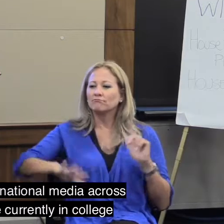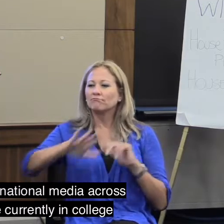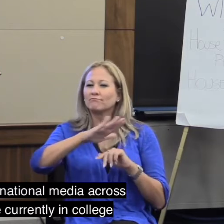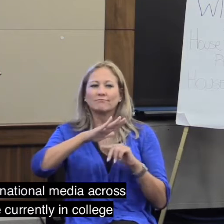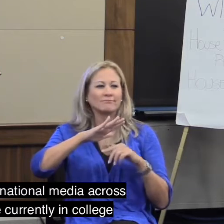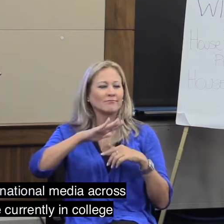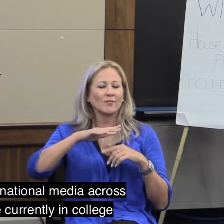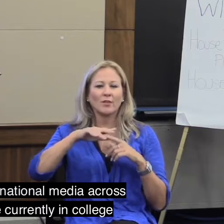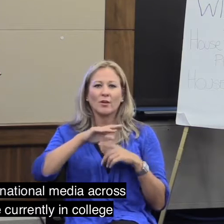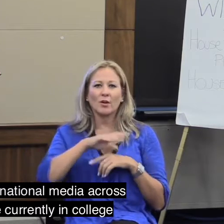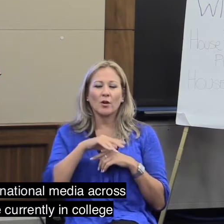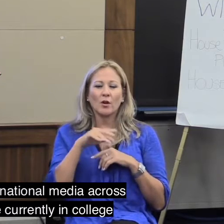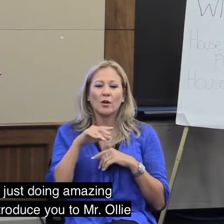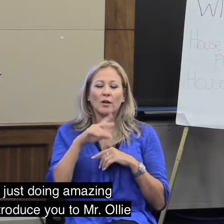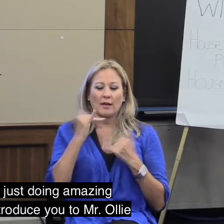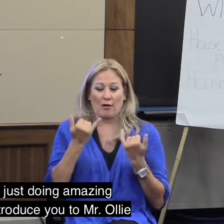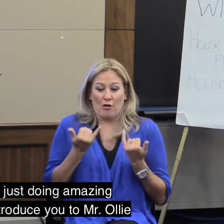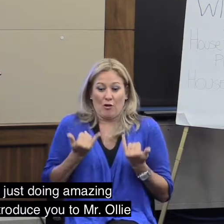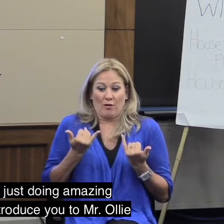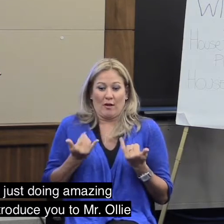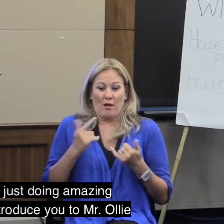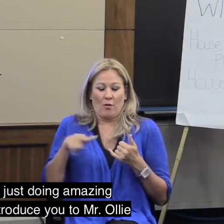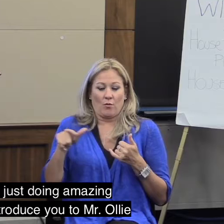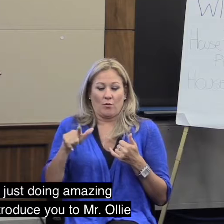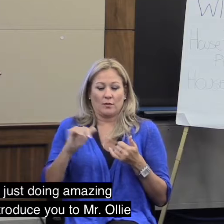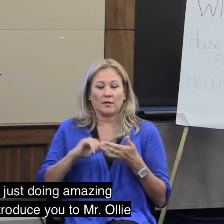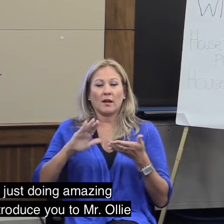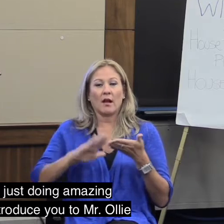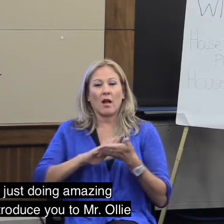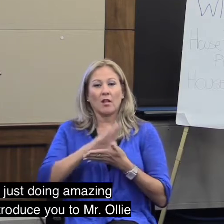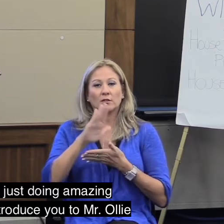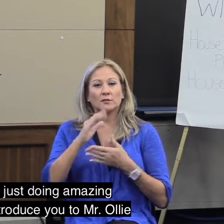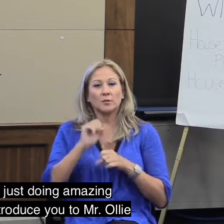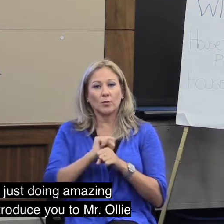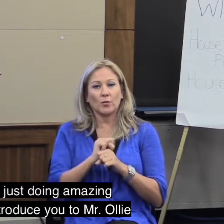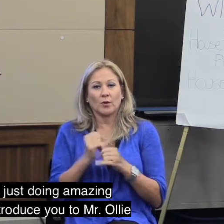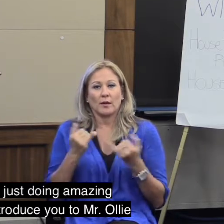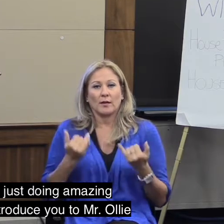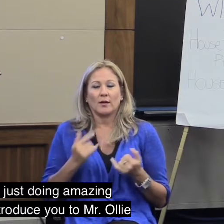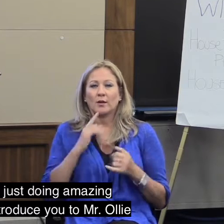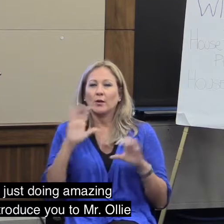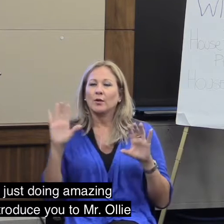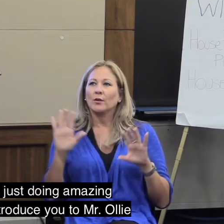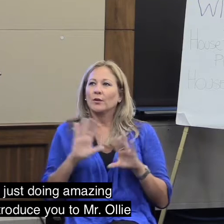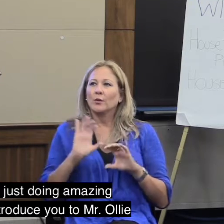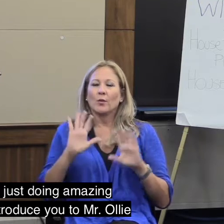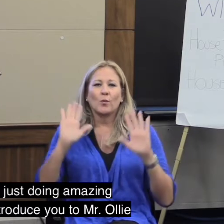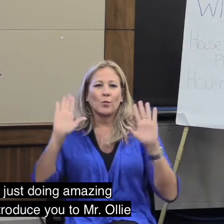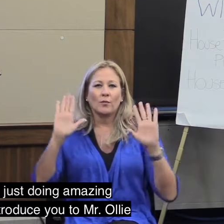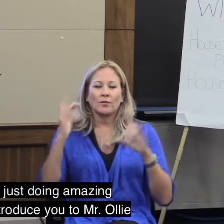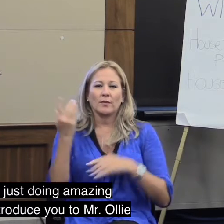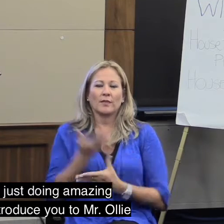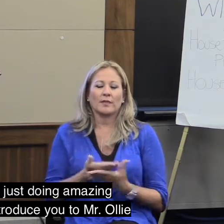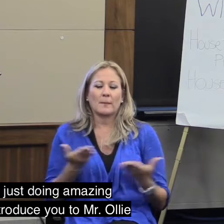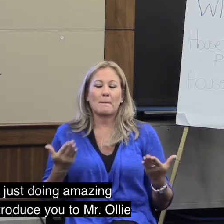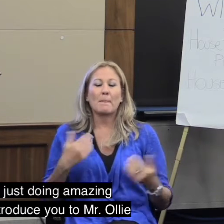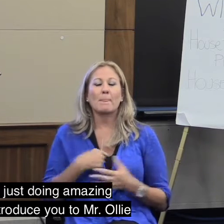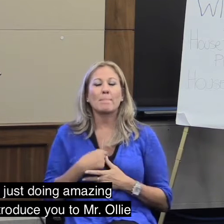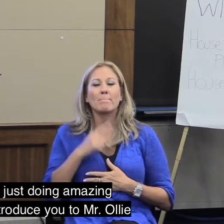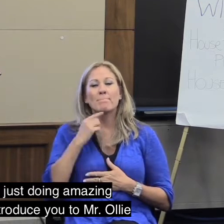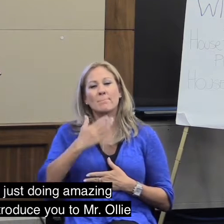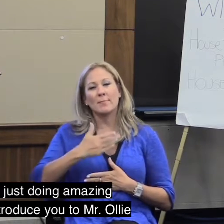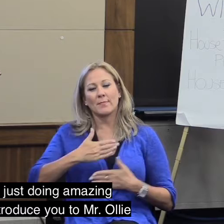and they're currently in college and working right now, just doing amazing things. So I'm happy